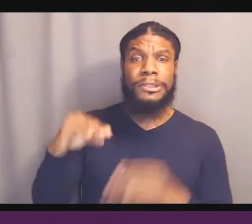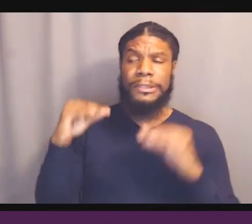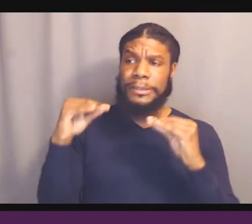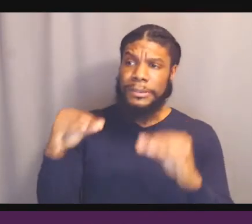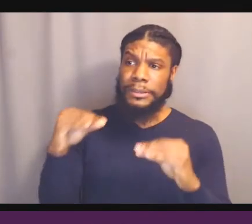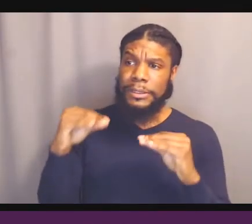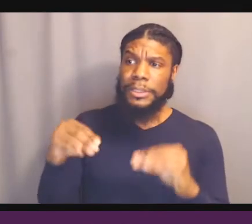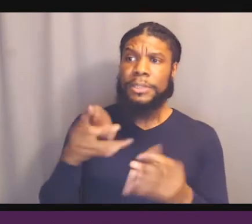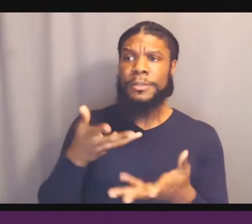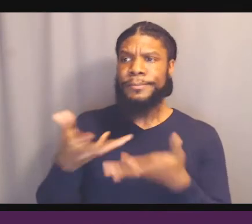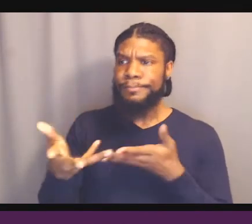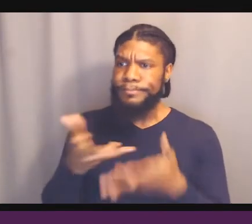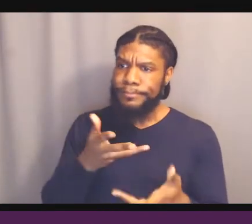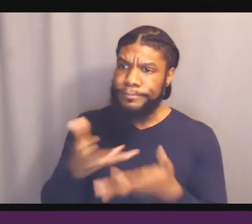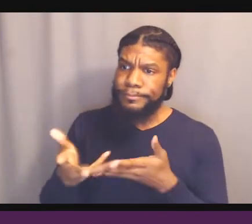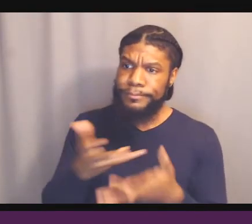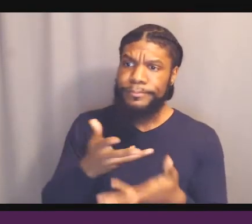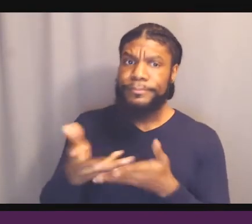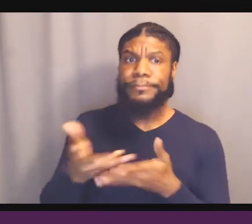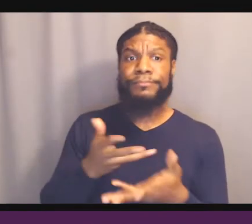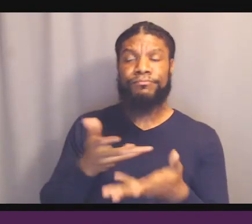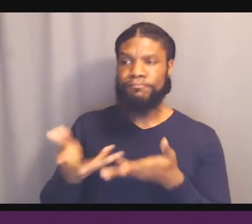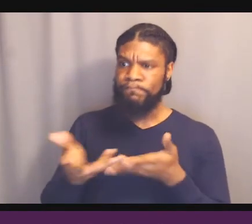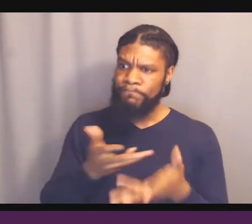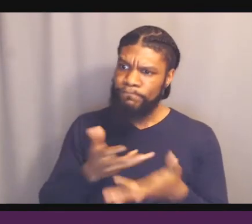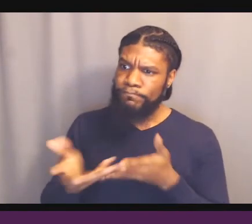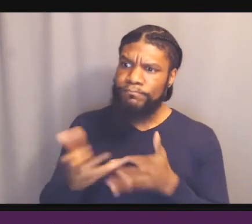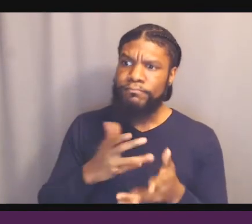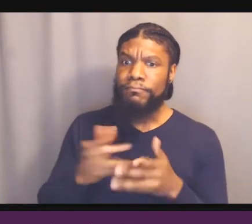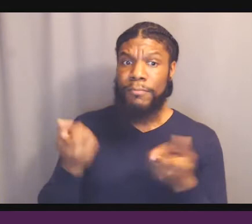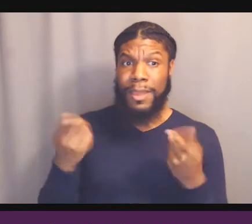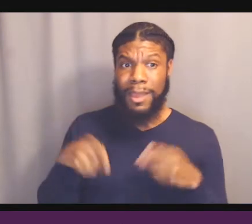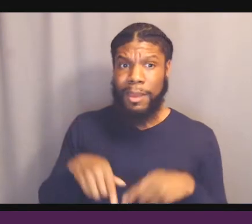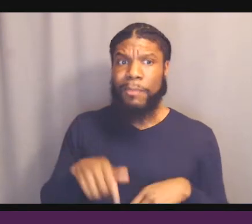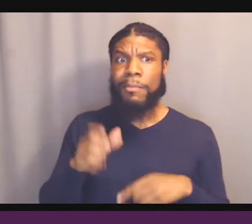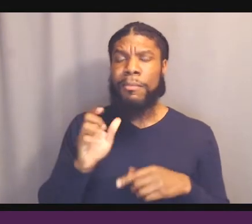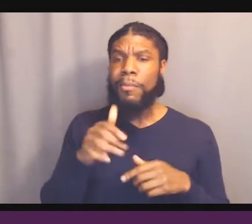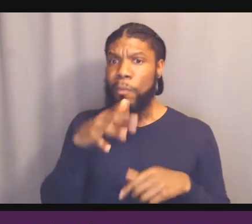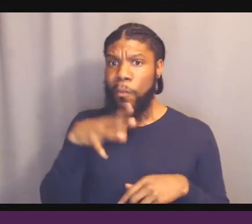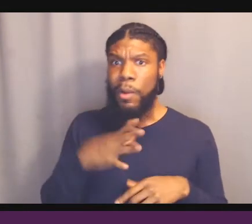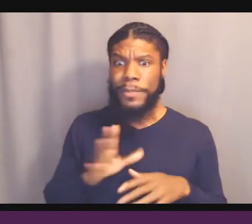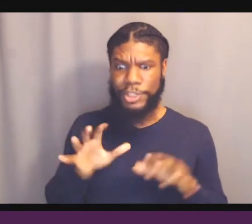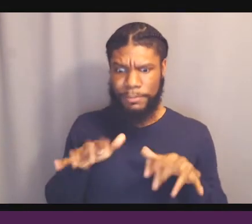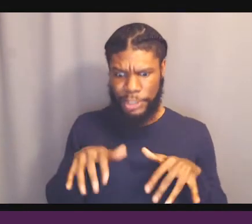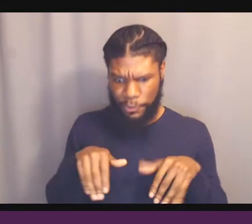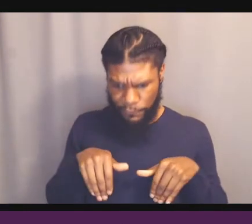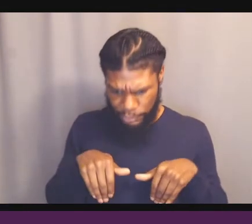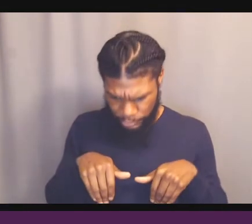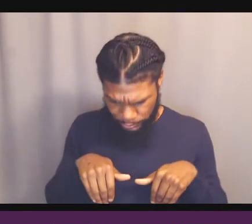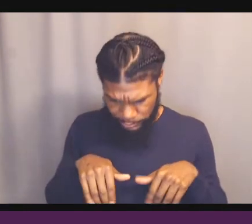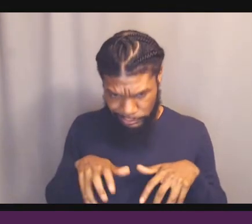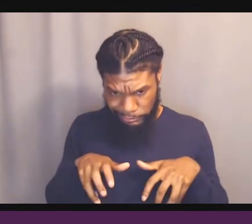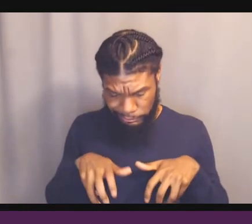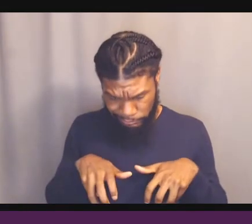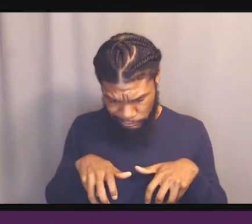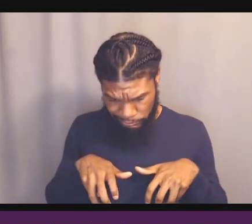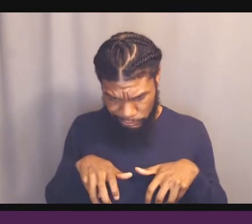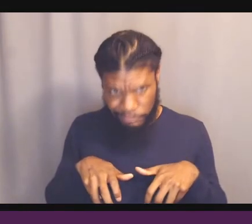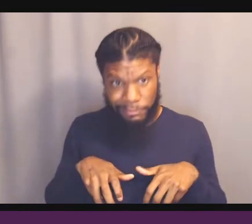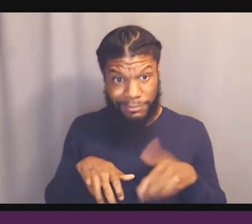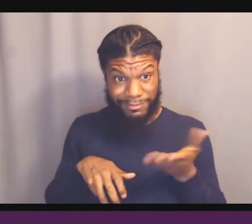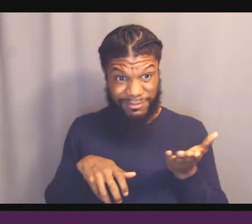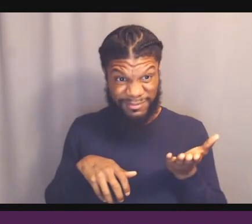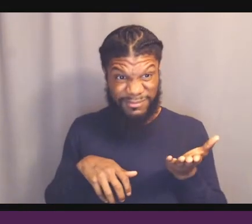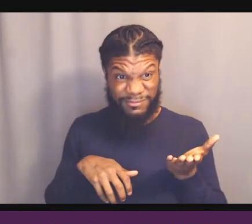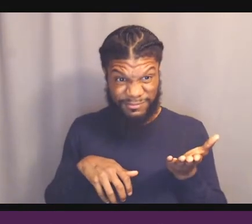until she followed his voice to his feet. Remember, she's been over. Ha!